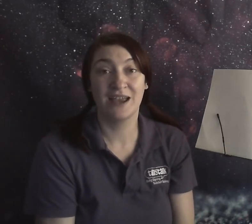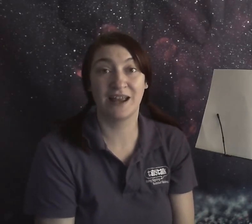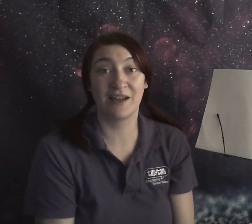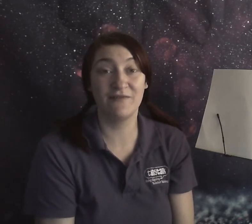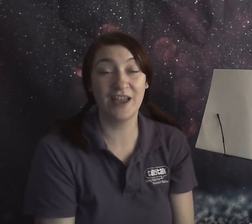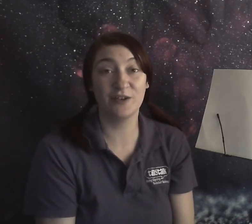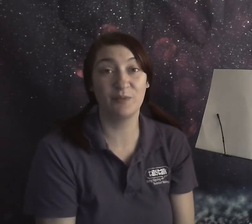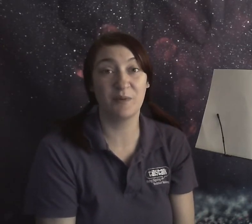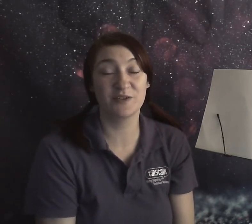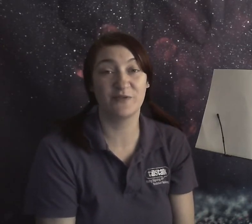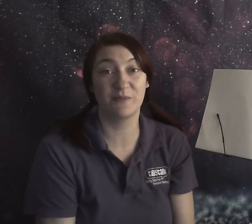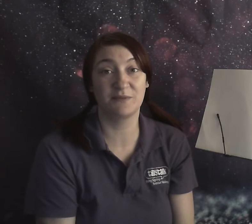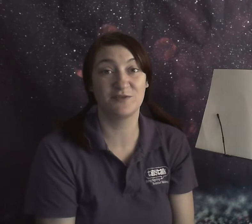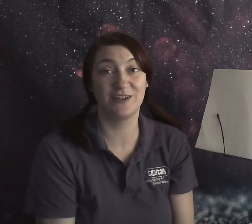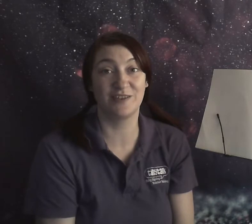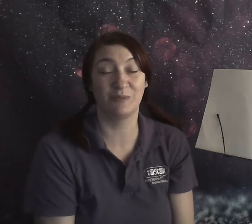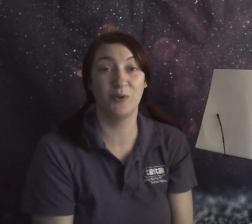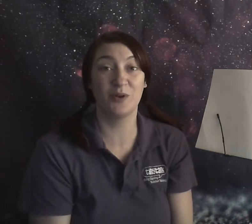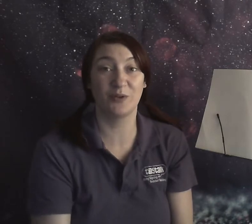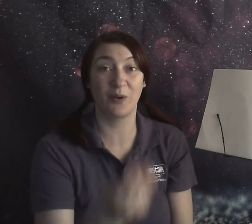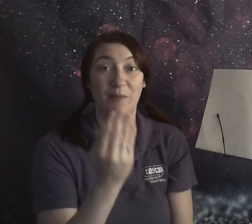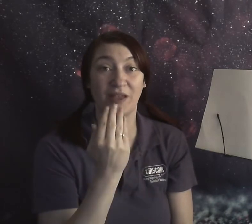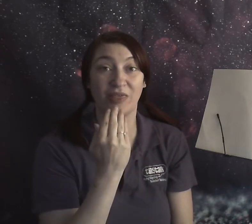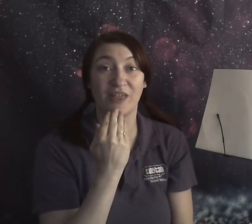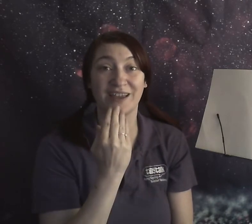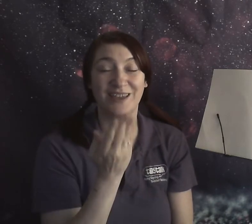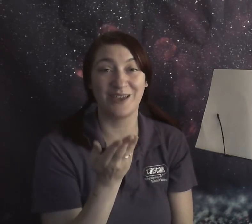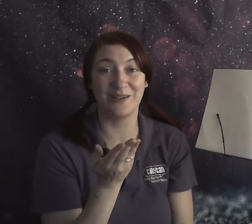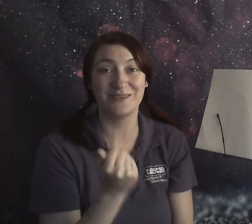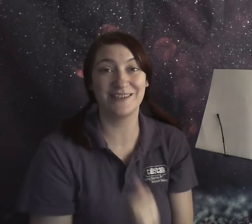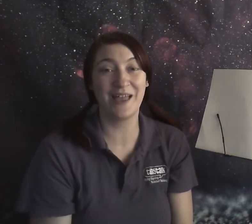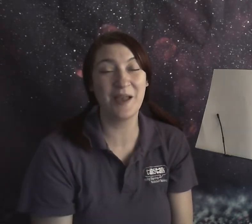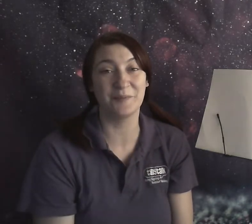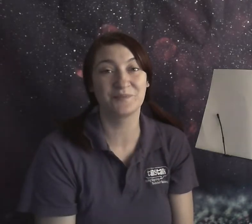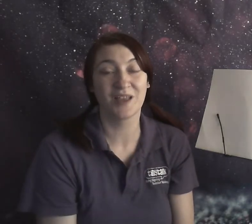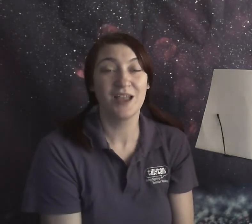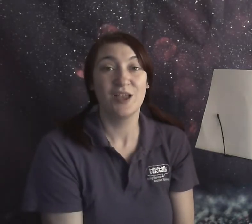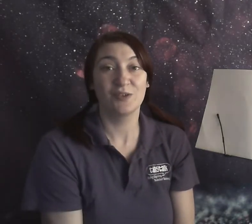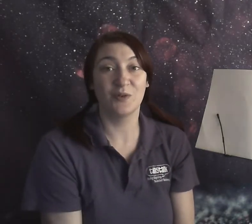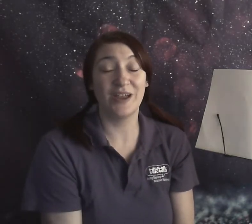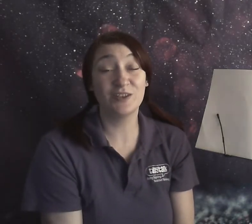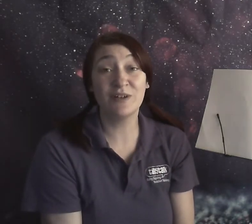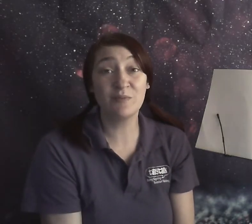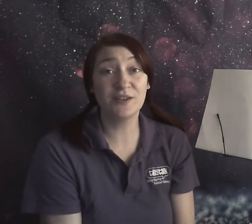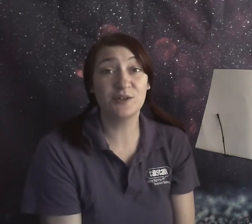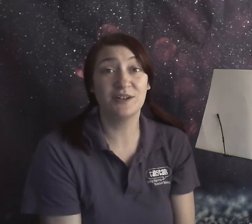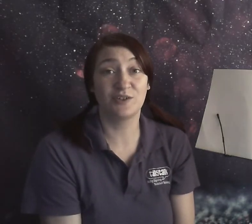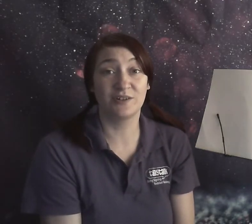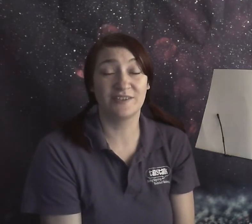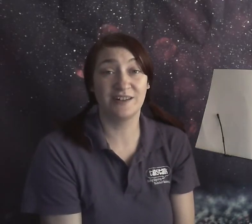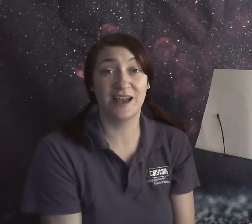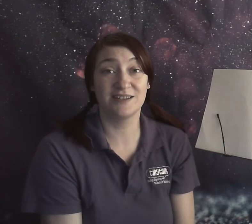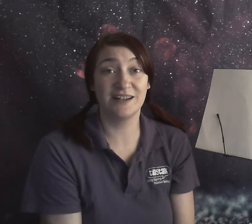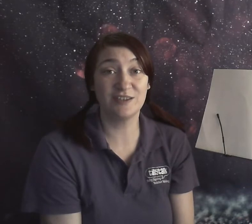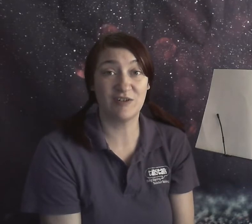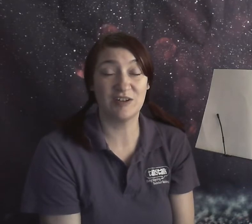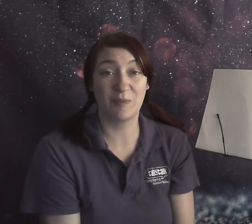have fair use permission from them to read this book, so a big thank you to them. So it's written by Julia Donaldson and illustrated by